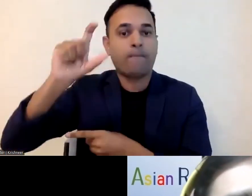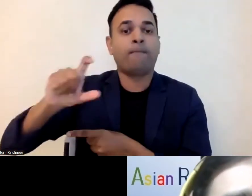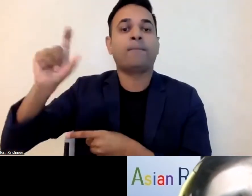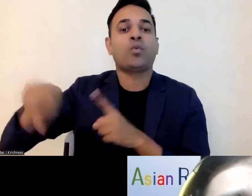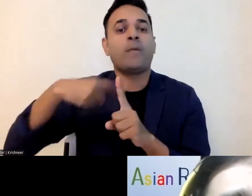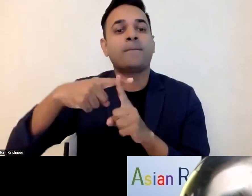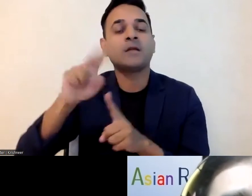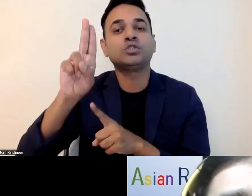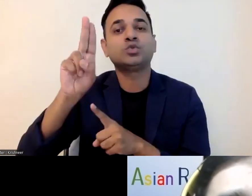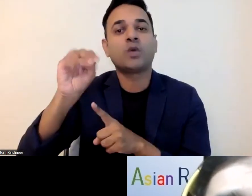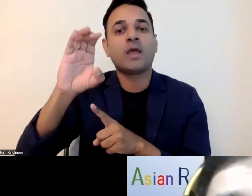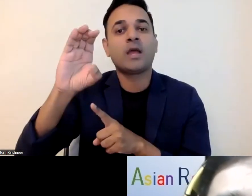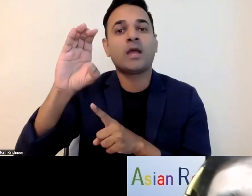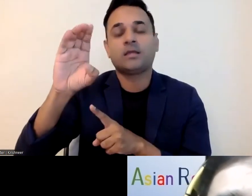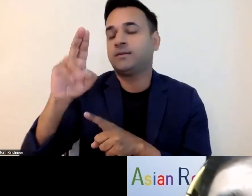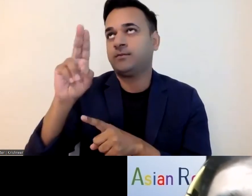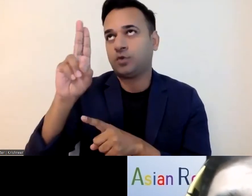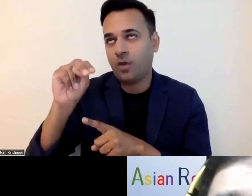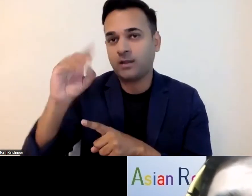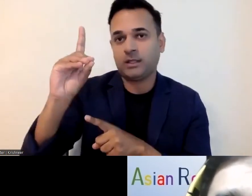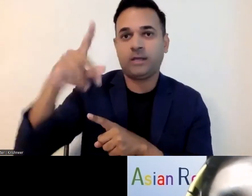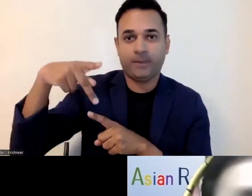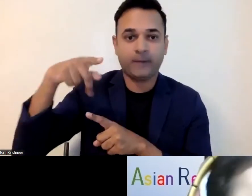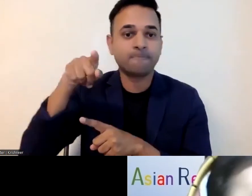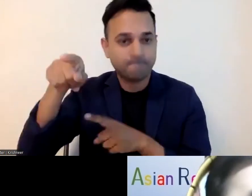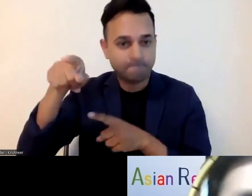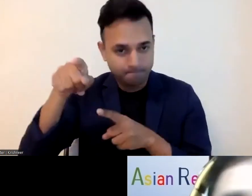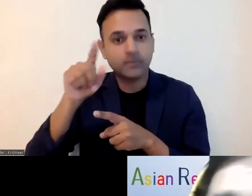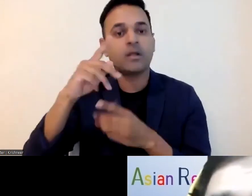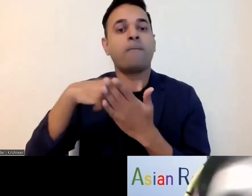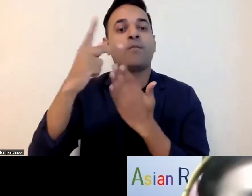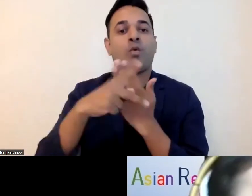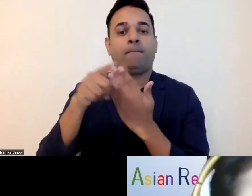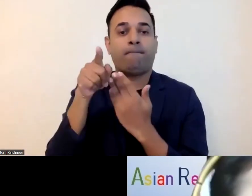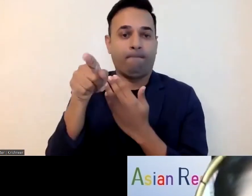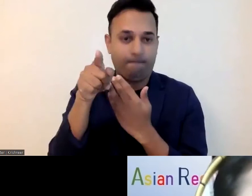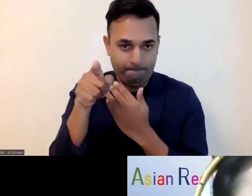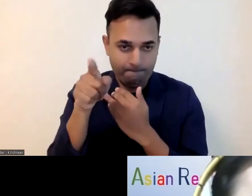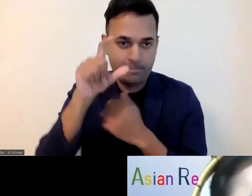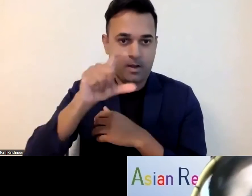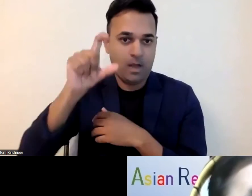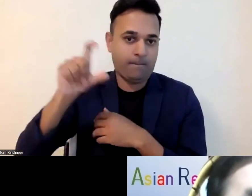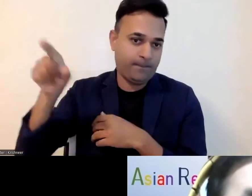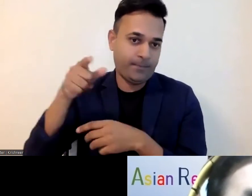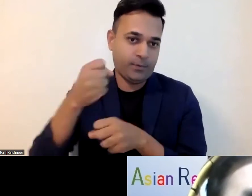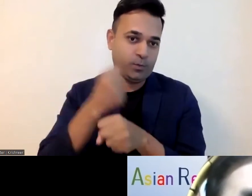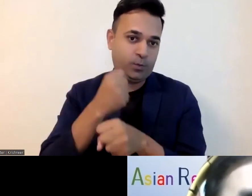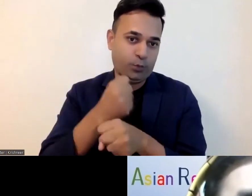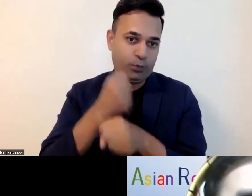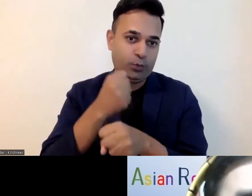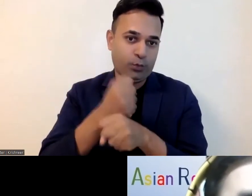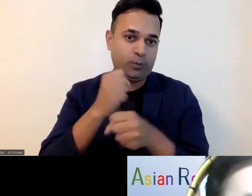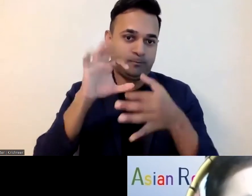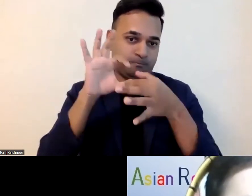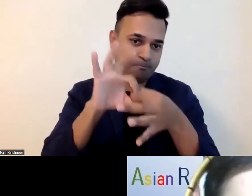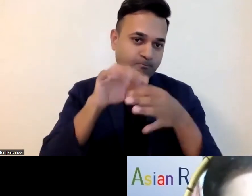Private Limited, a consulting company run with the slogan achieve more with